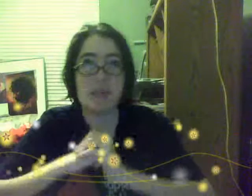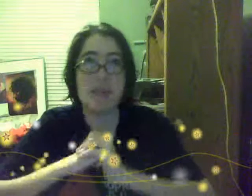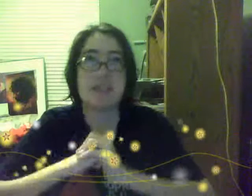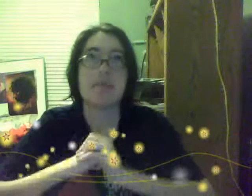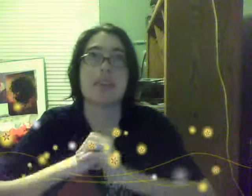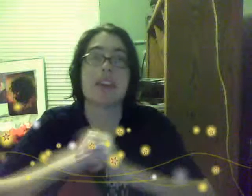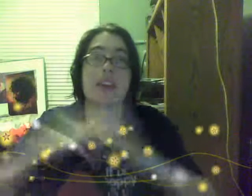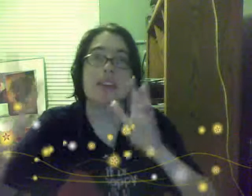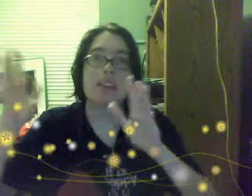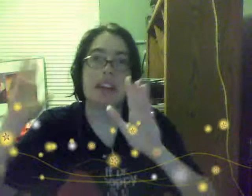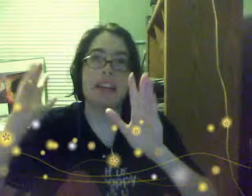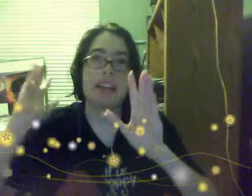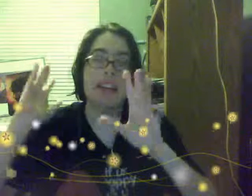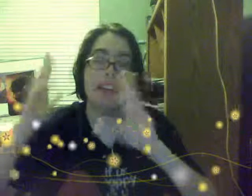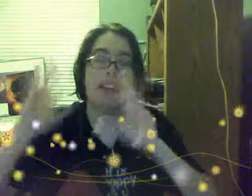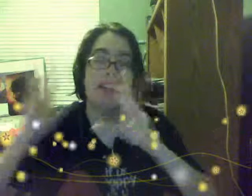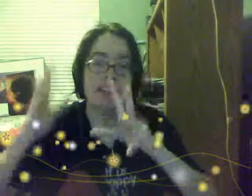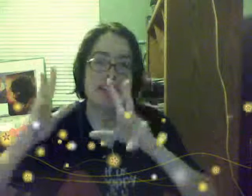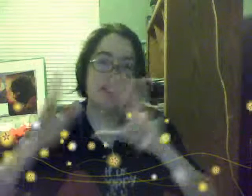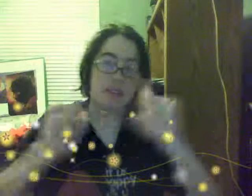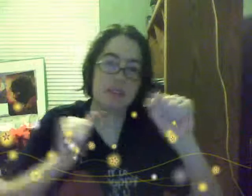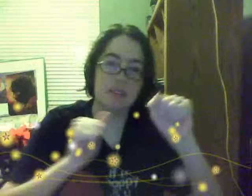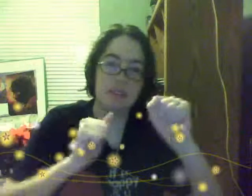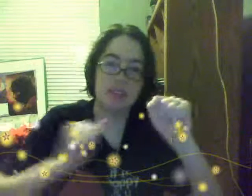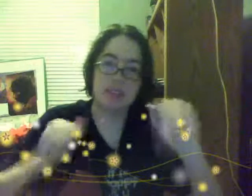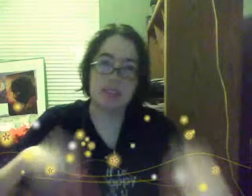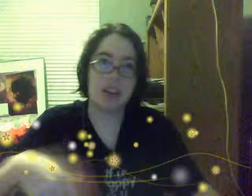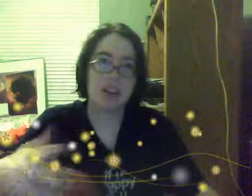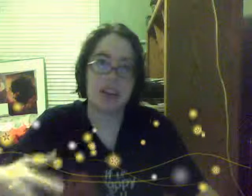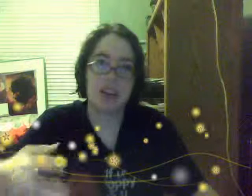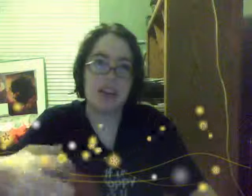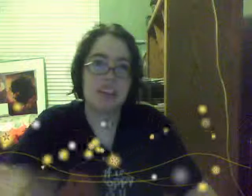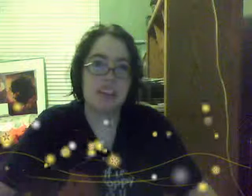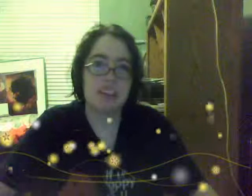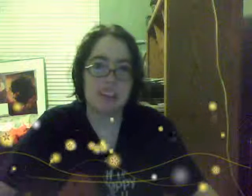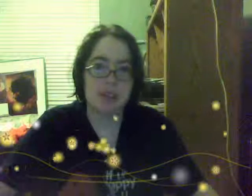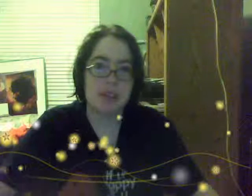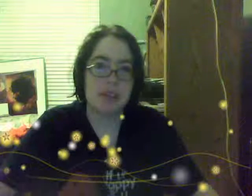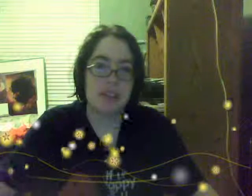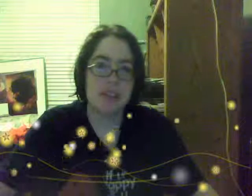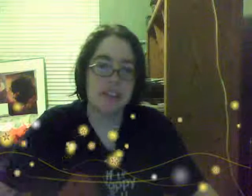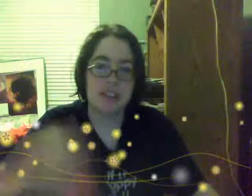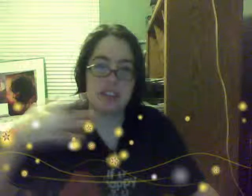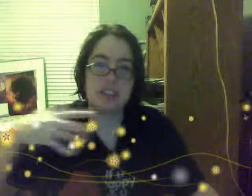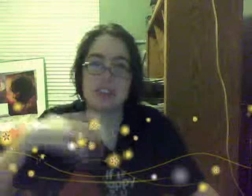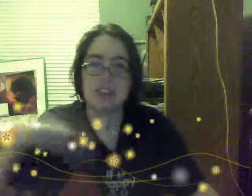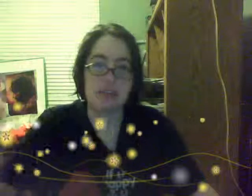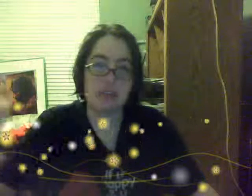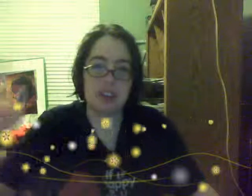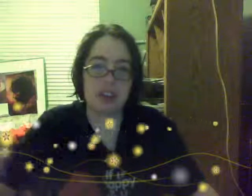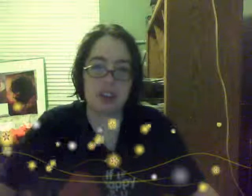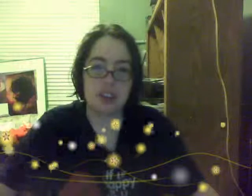meet, he goes away in the truck, and he looks at the baby Jesus and just throws it out of the